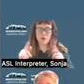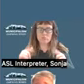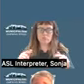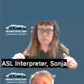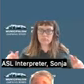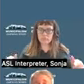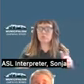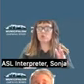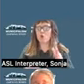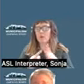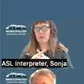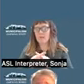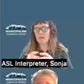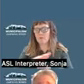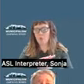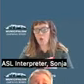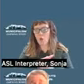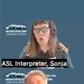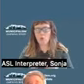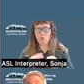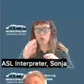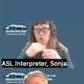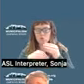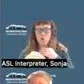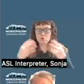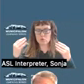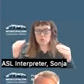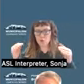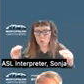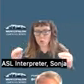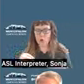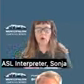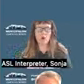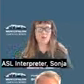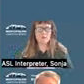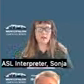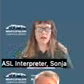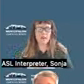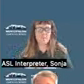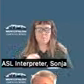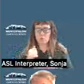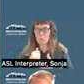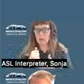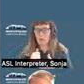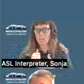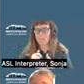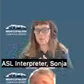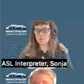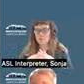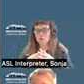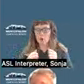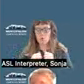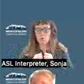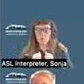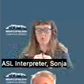local grocery store stop and shop strike and we helped to kick off a Somerville workers center